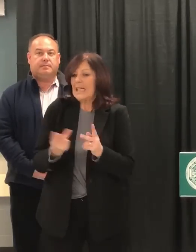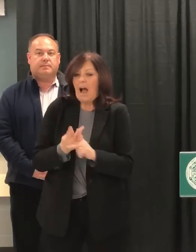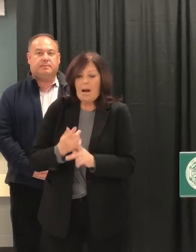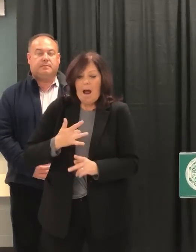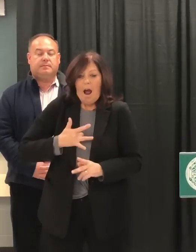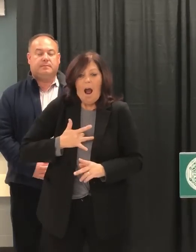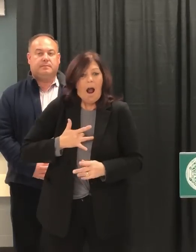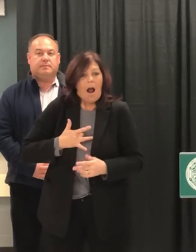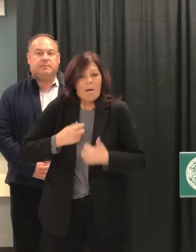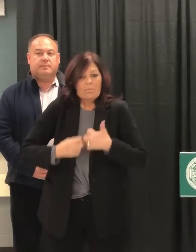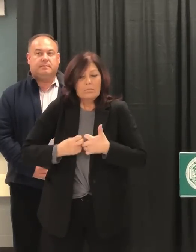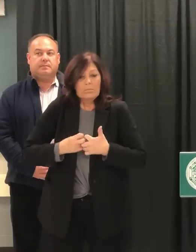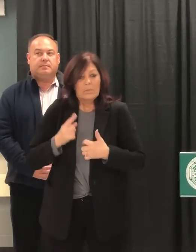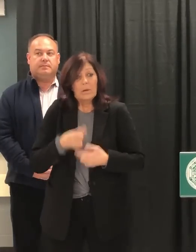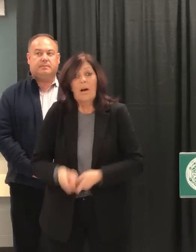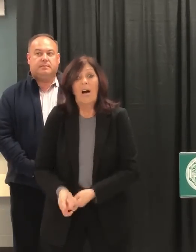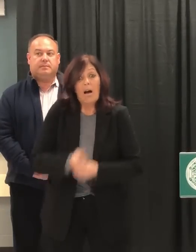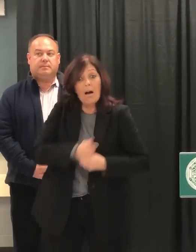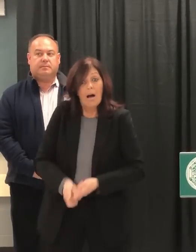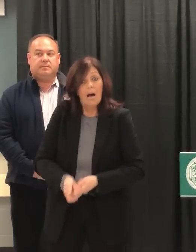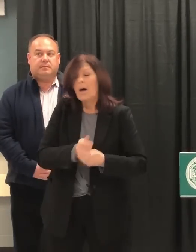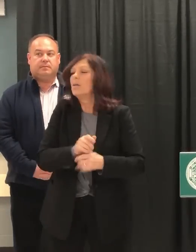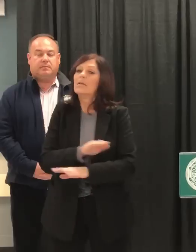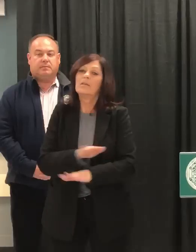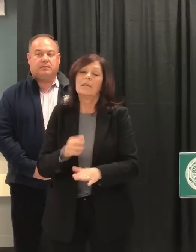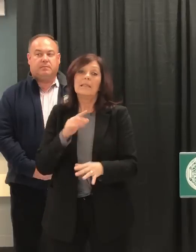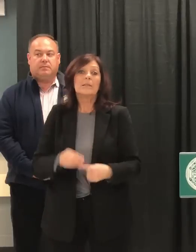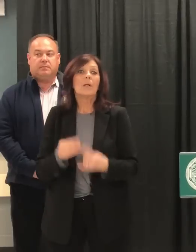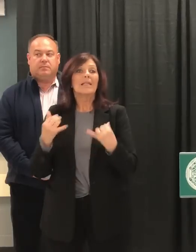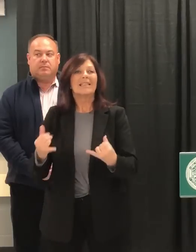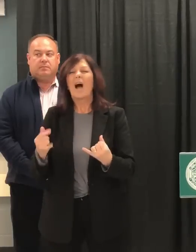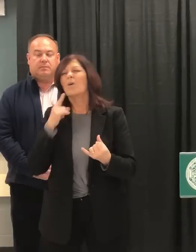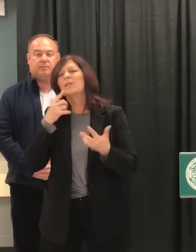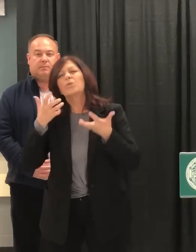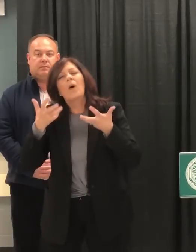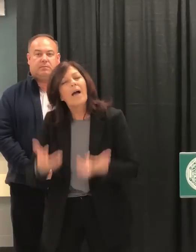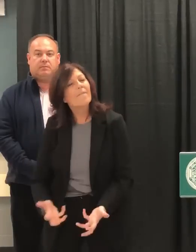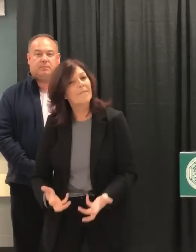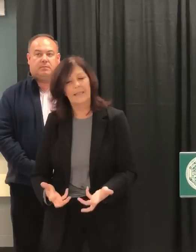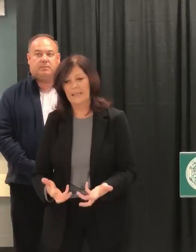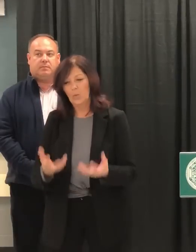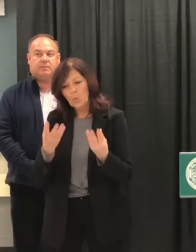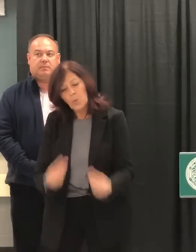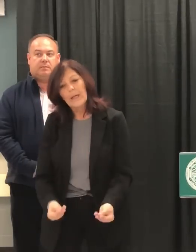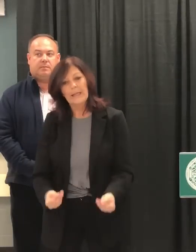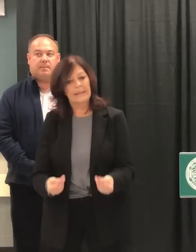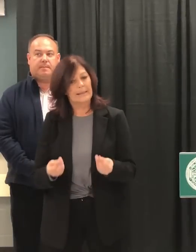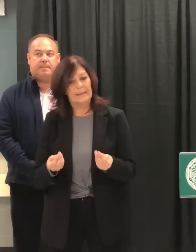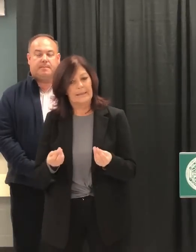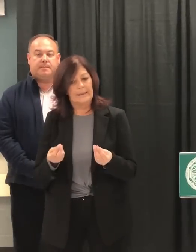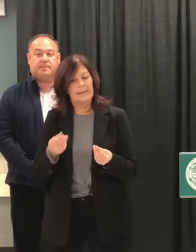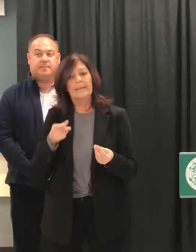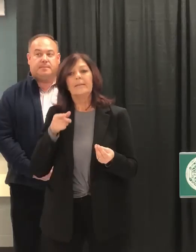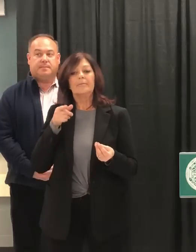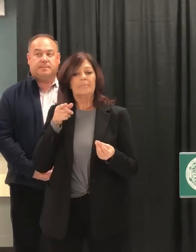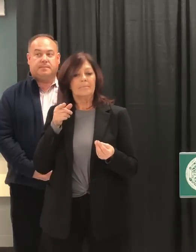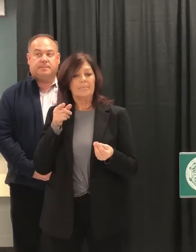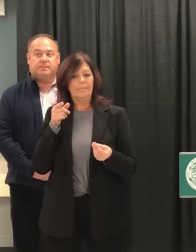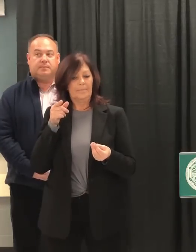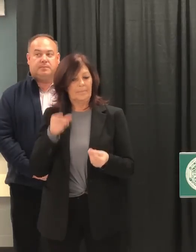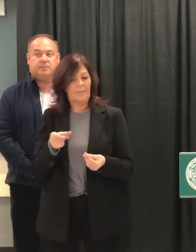cardiac history, to go out and shovel the snow, especially right now when the snow is so heavy because it's so wet. That